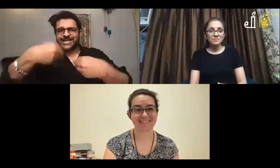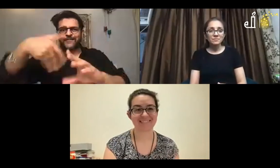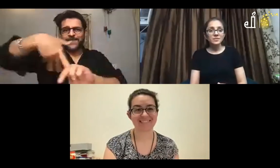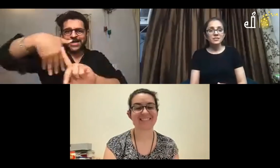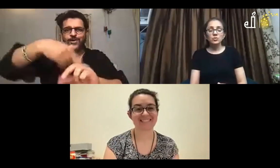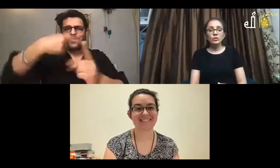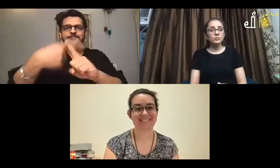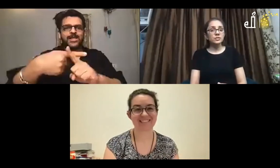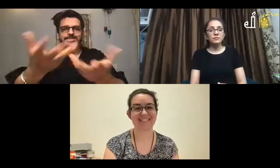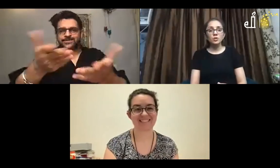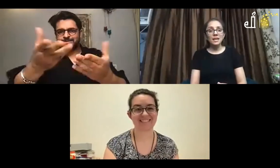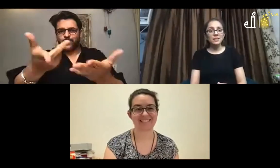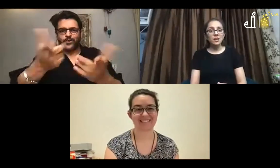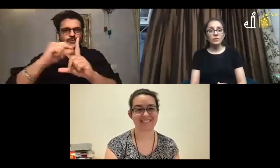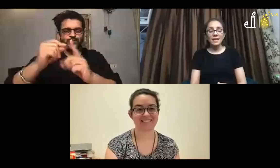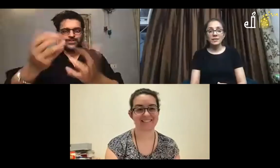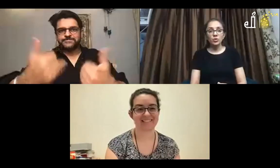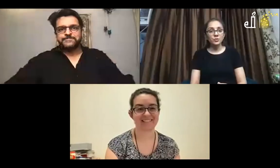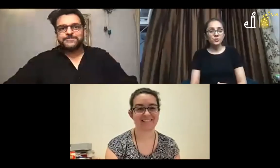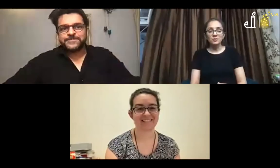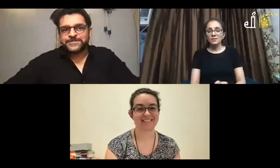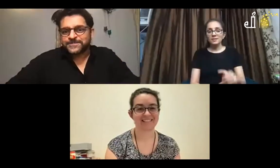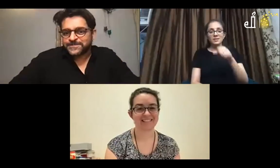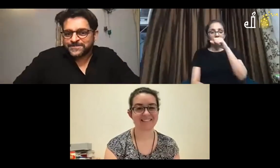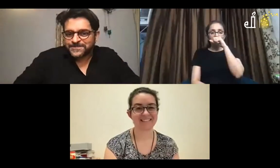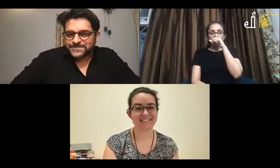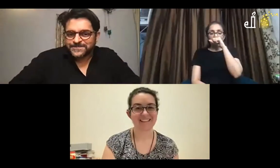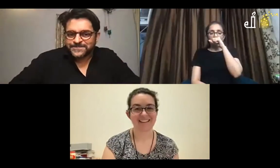hearing. So if you could give your background and what do you do?